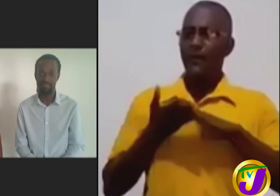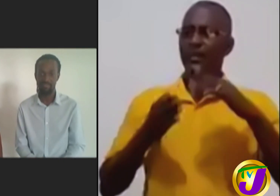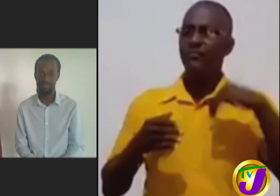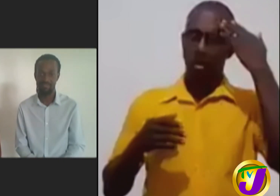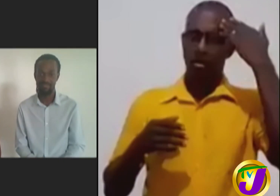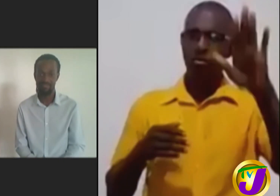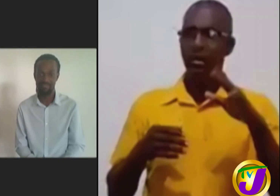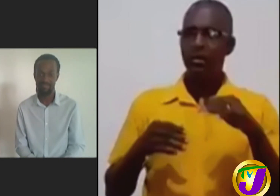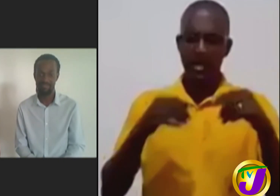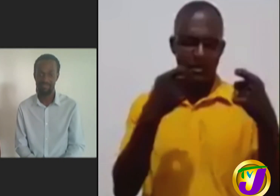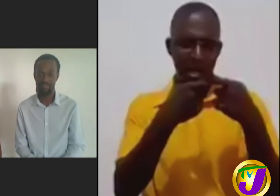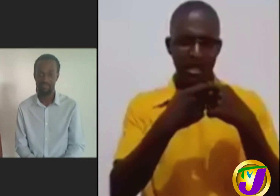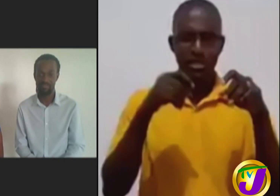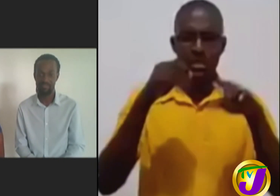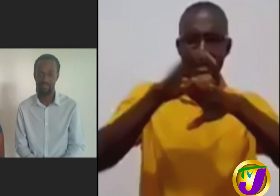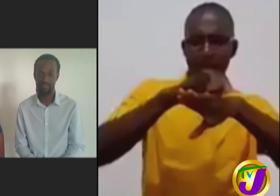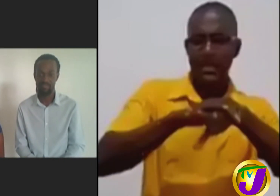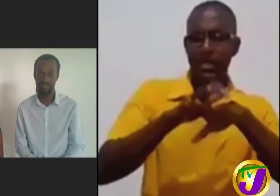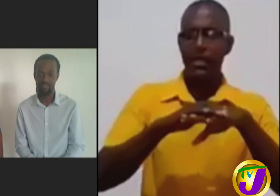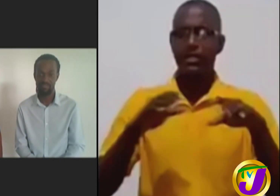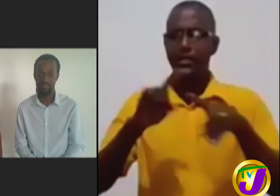and English and German and stuff, or no?